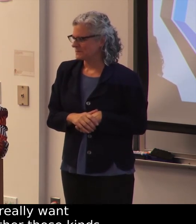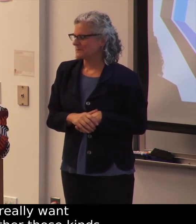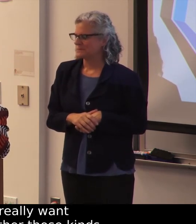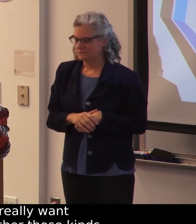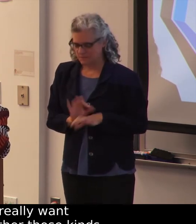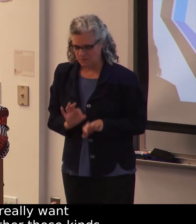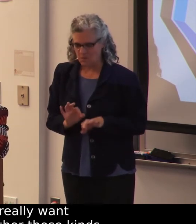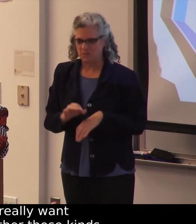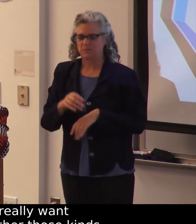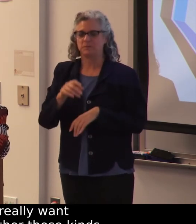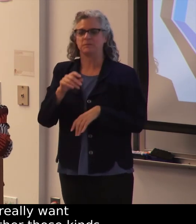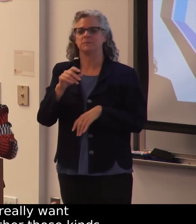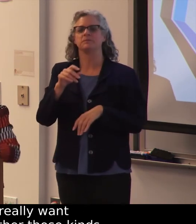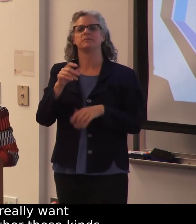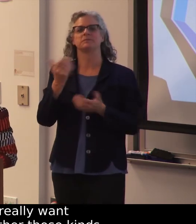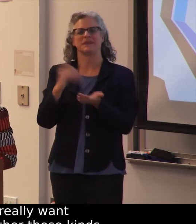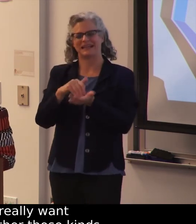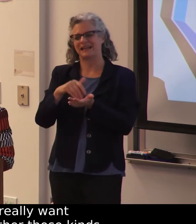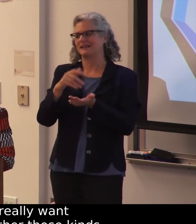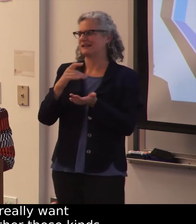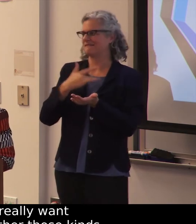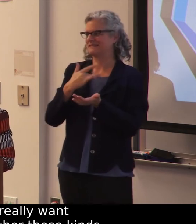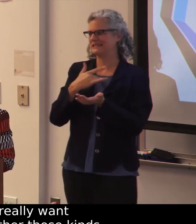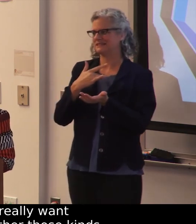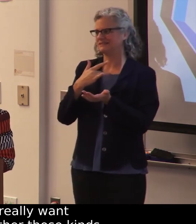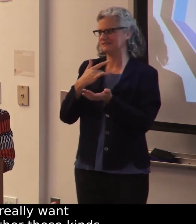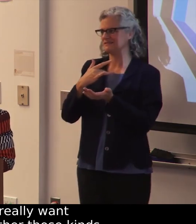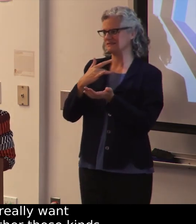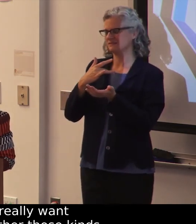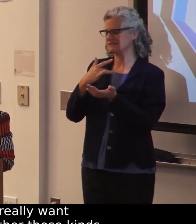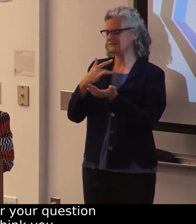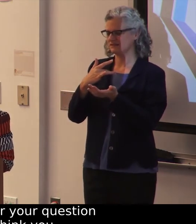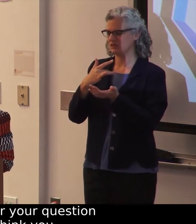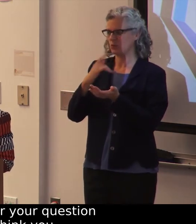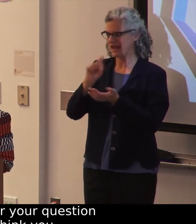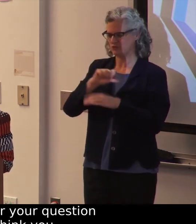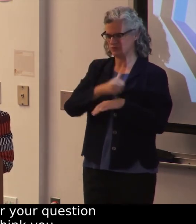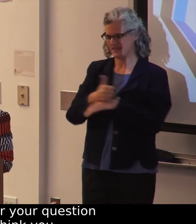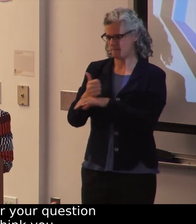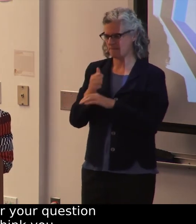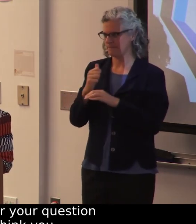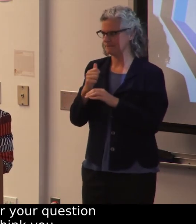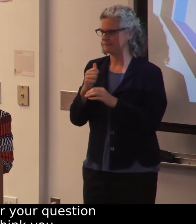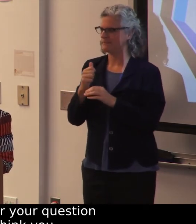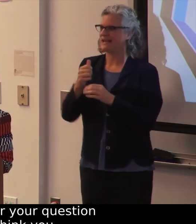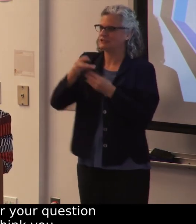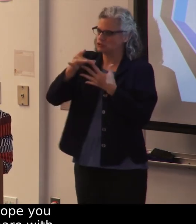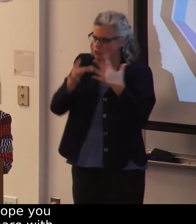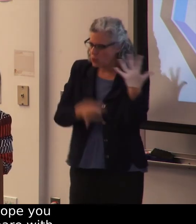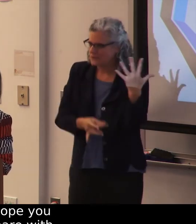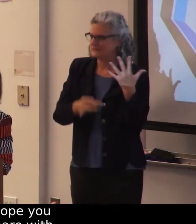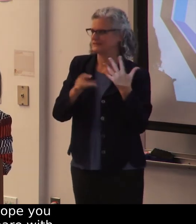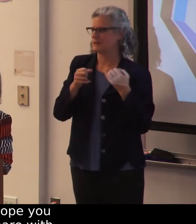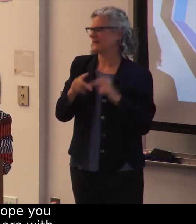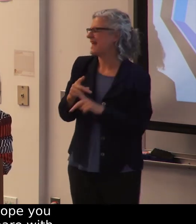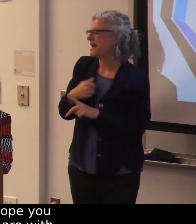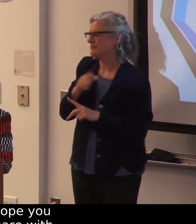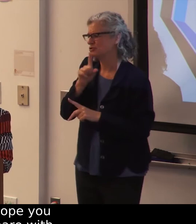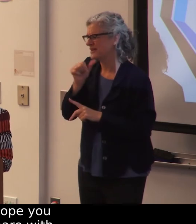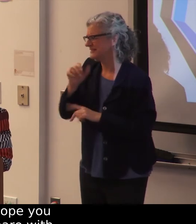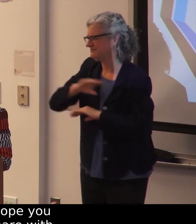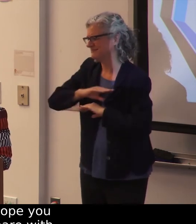really want to bring together those kinds of opportunities. So I didn't answer your question, but I think you can answer your question and hope that you will share it with